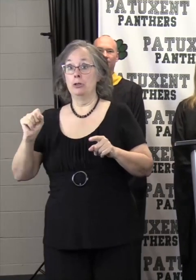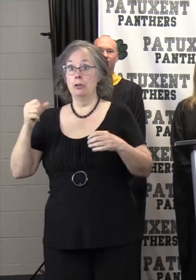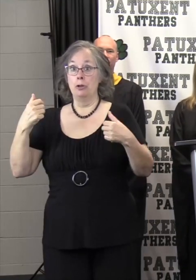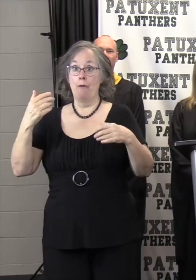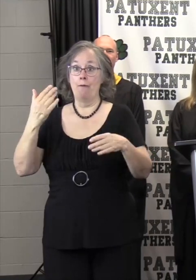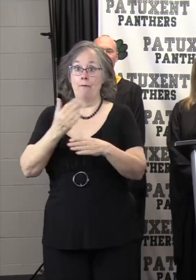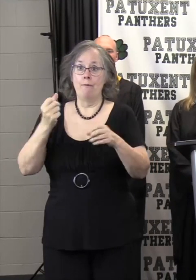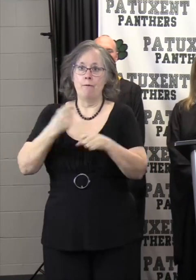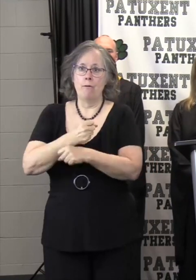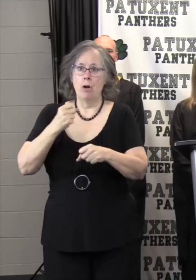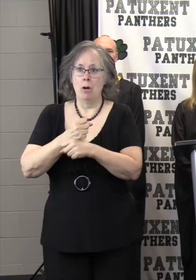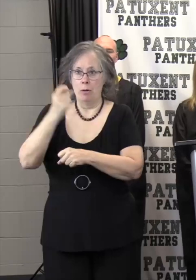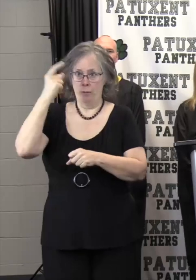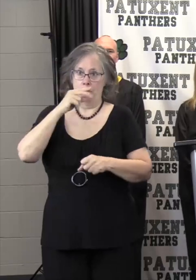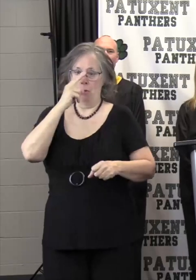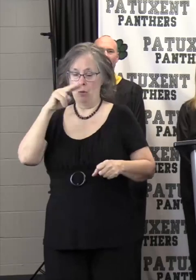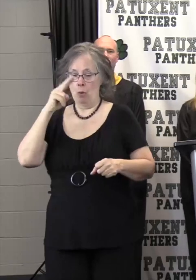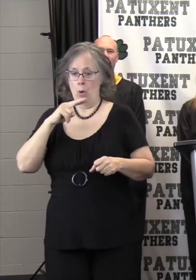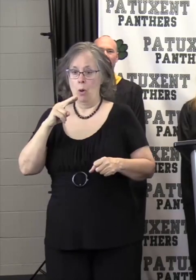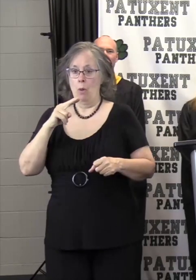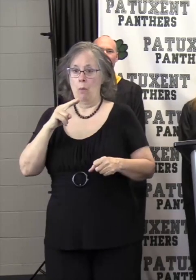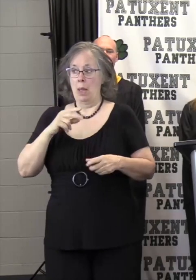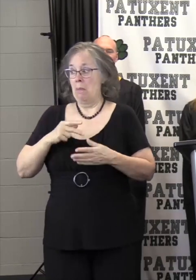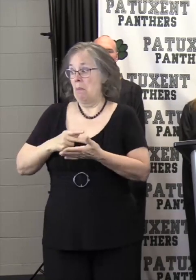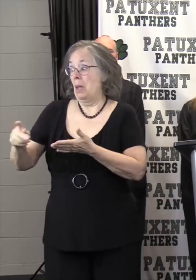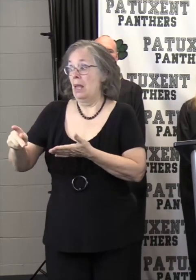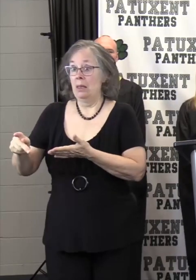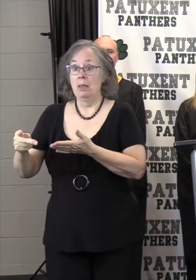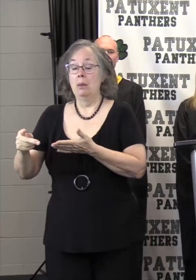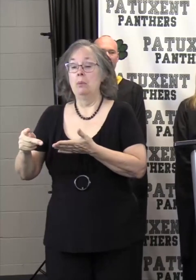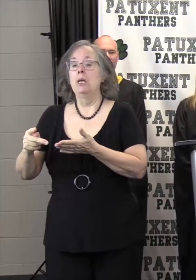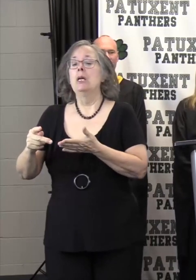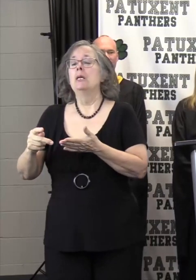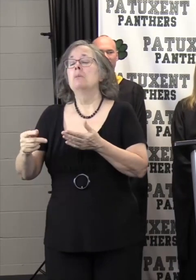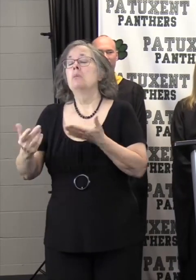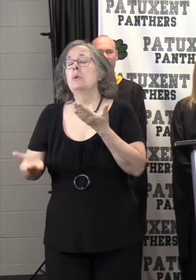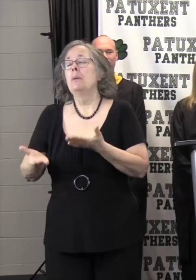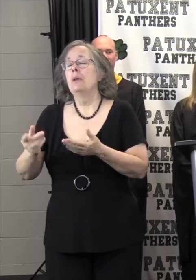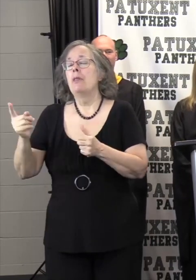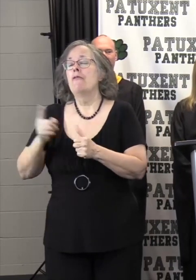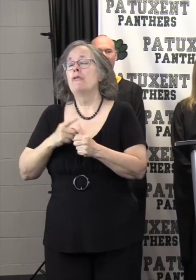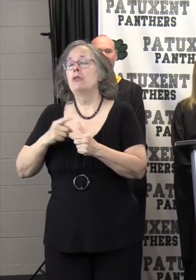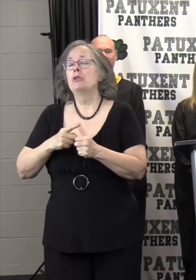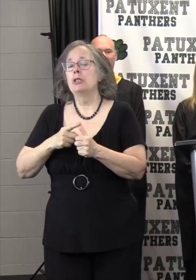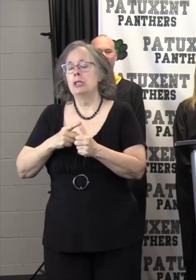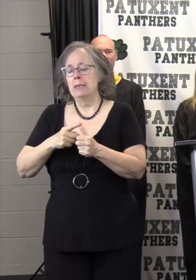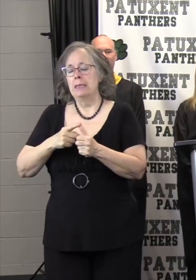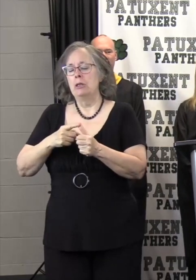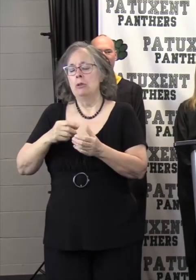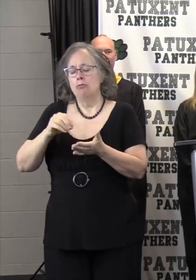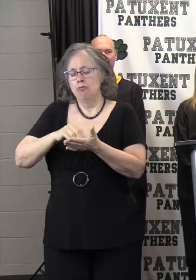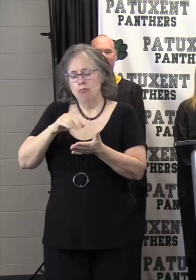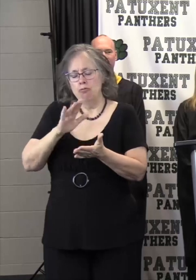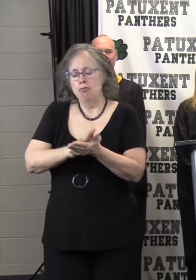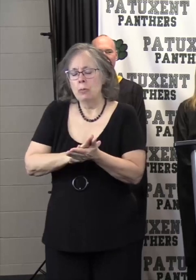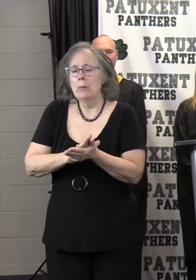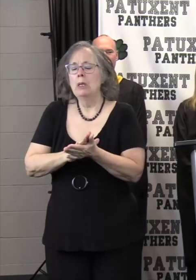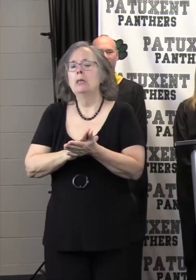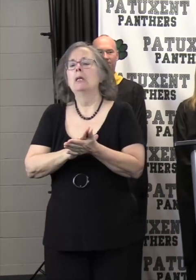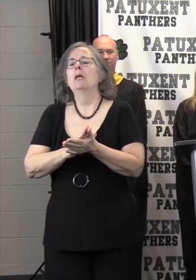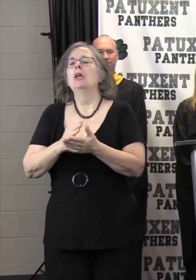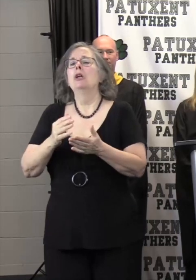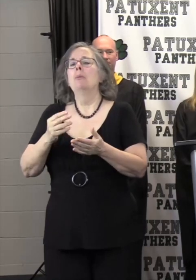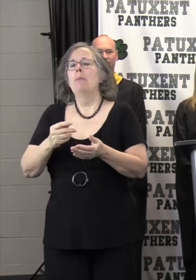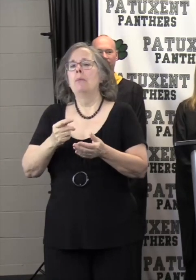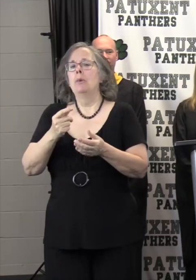of legionnaires in pressed metal coins is likely the first recorded military coin in the history of warfare.